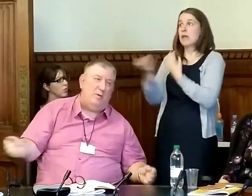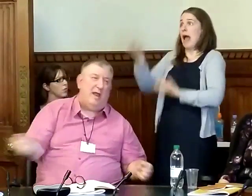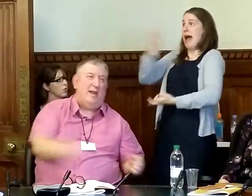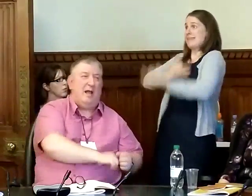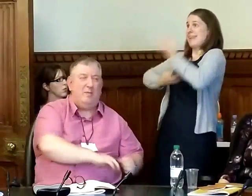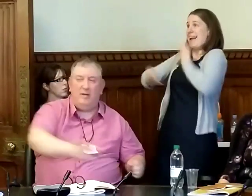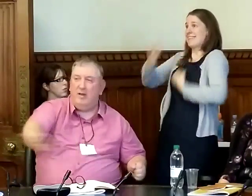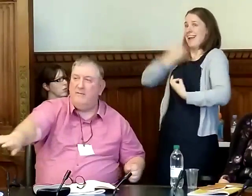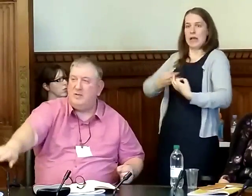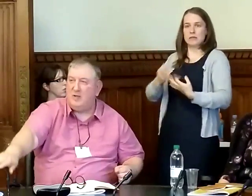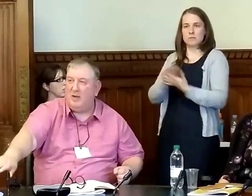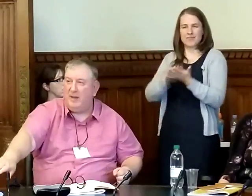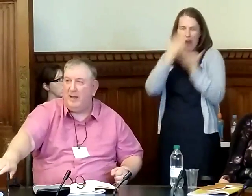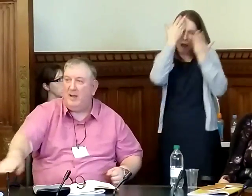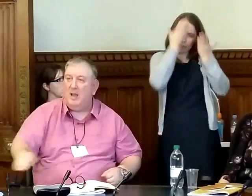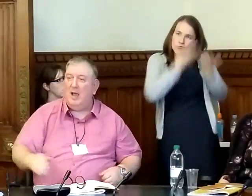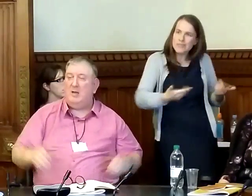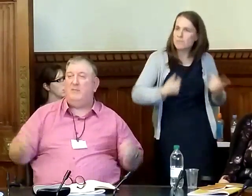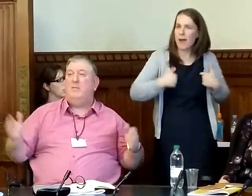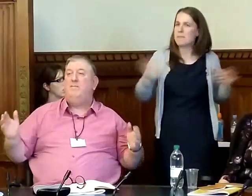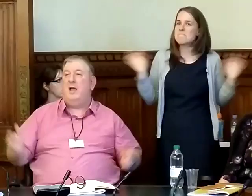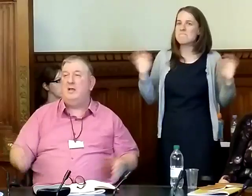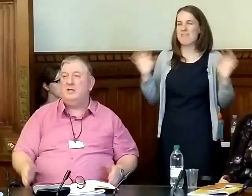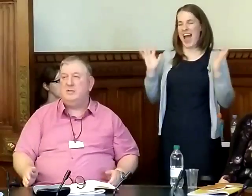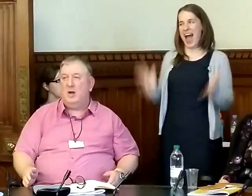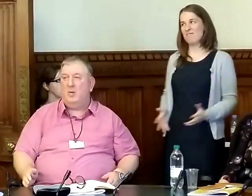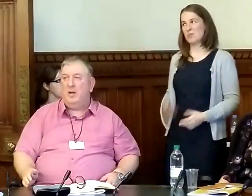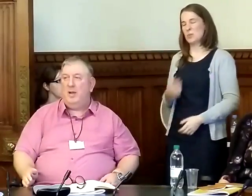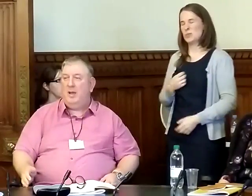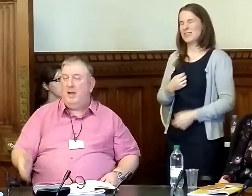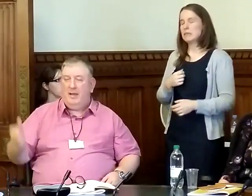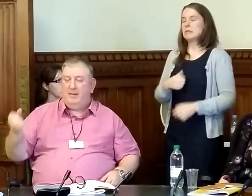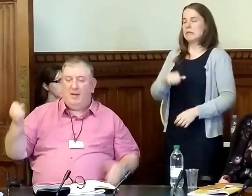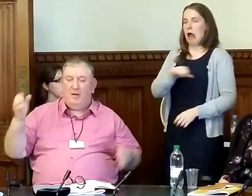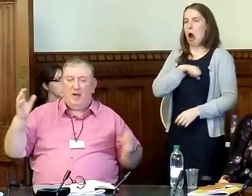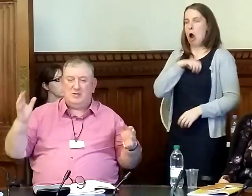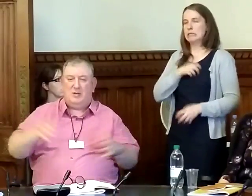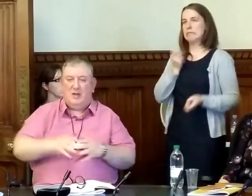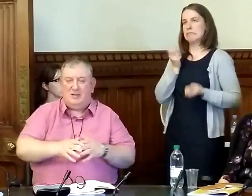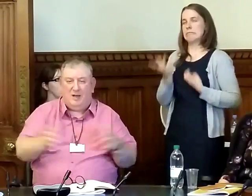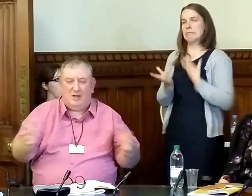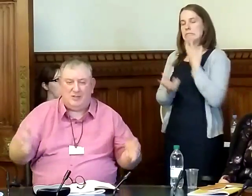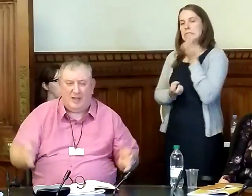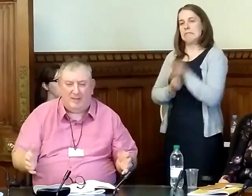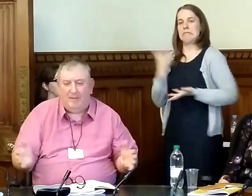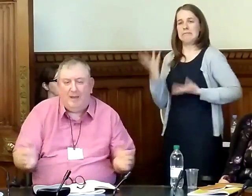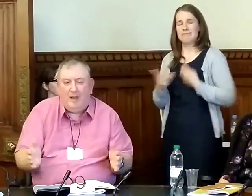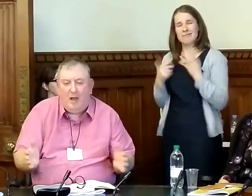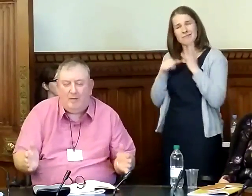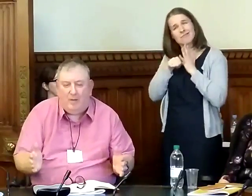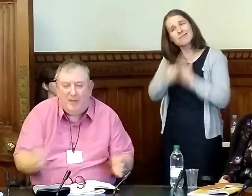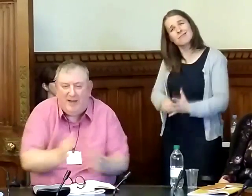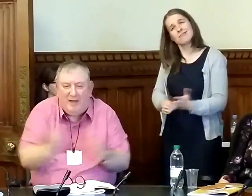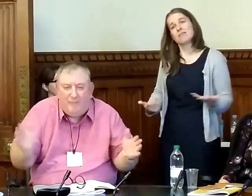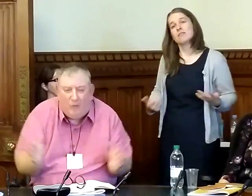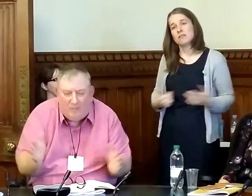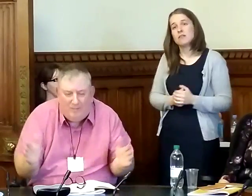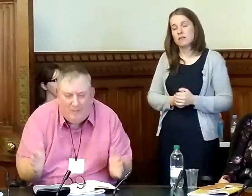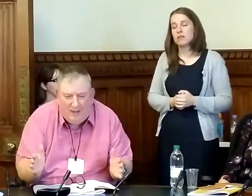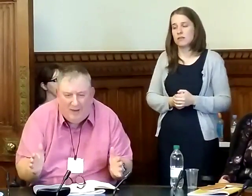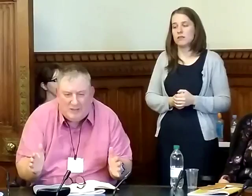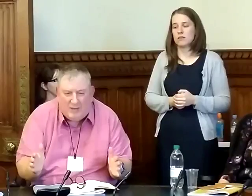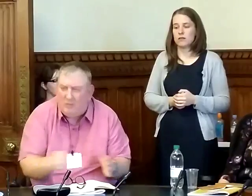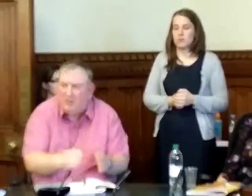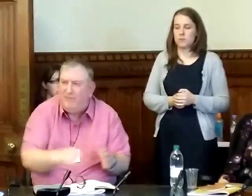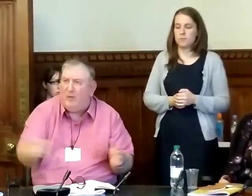that out the window, you put that in the cupboard for the time being, and you have to bear your soul. You know, they're asking questions, and they're saying, I've got a PDF